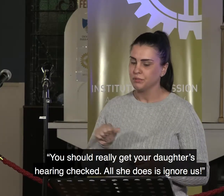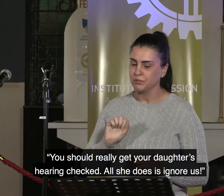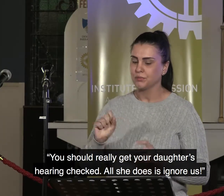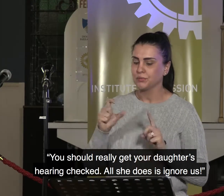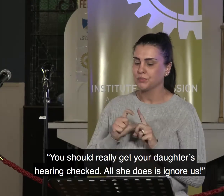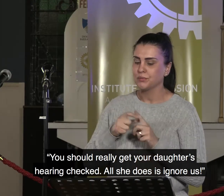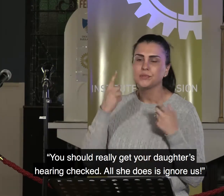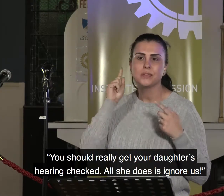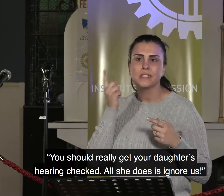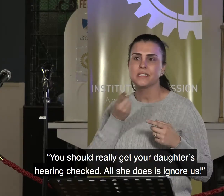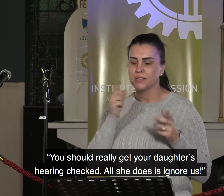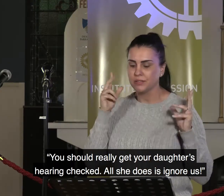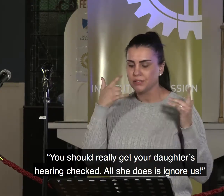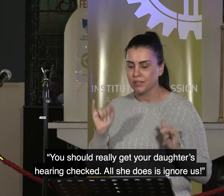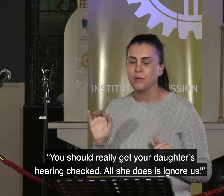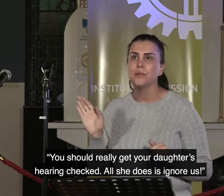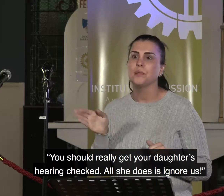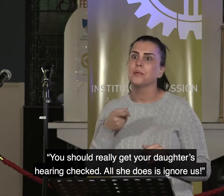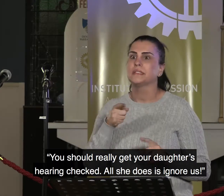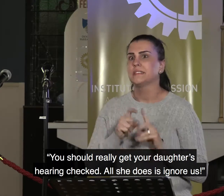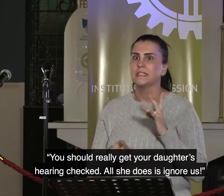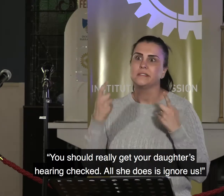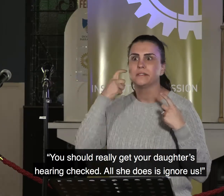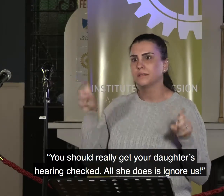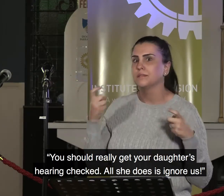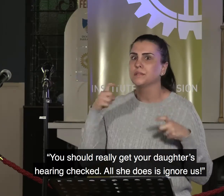really get your daughter's hearing checked. All she does is ignore us."